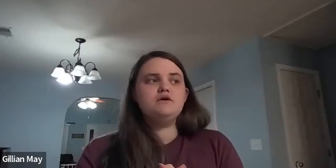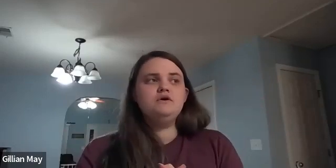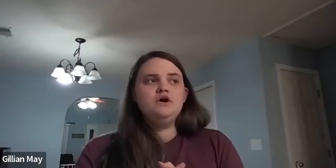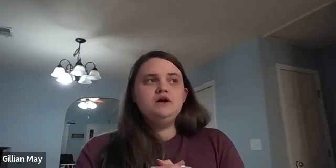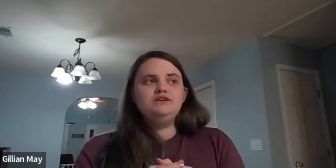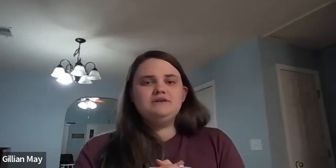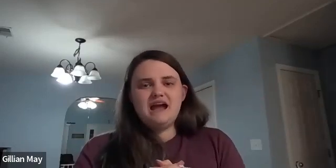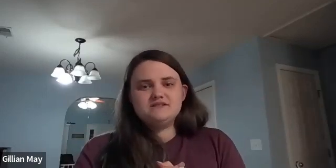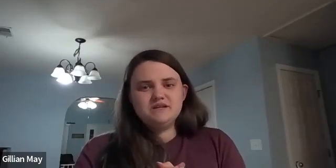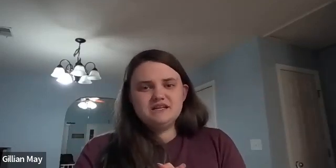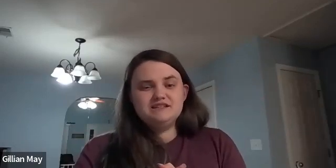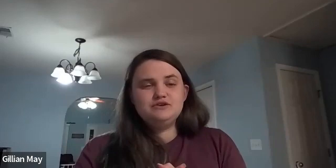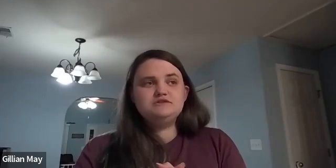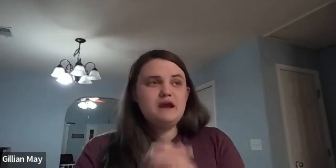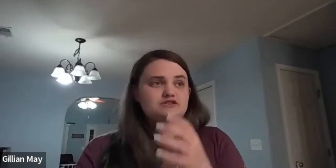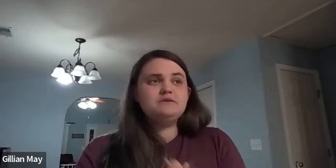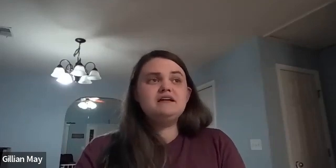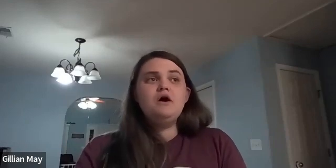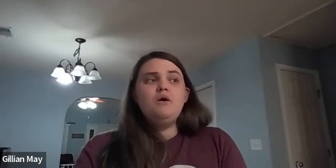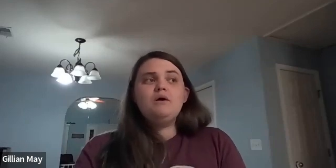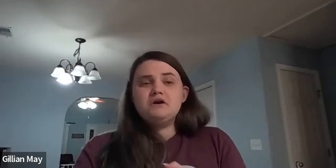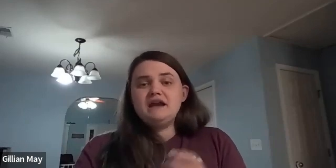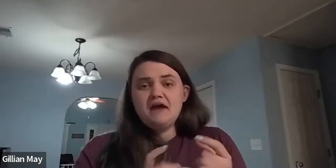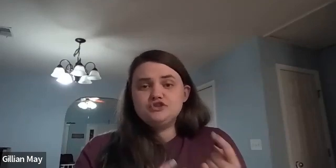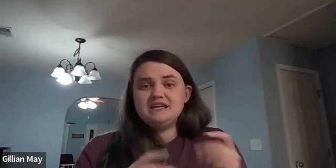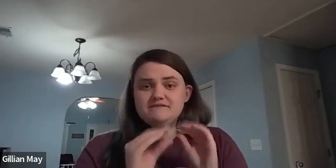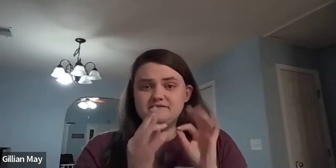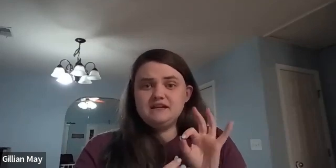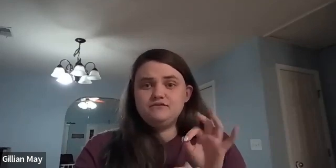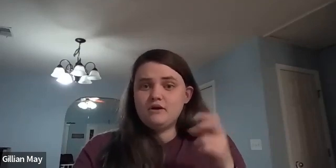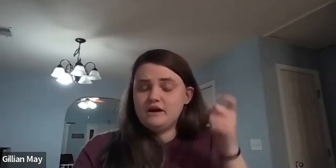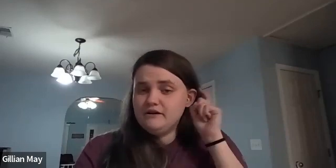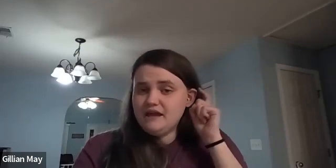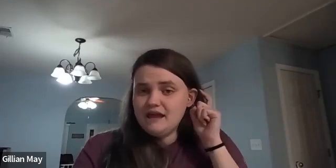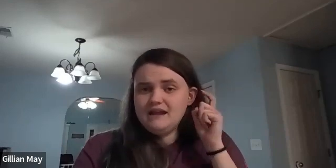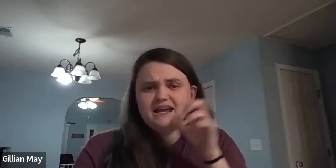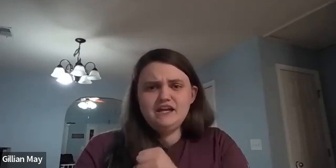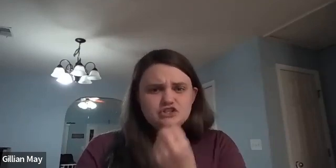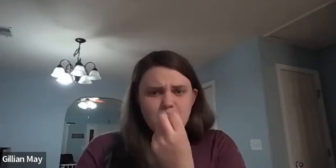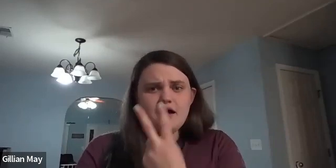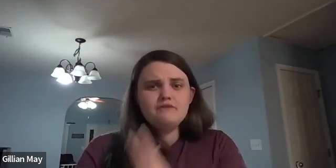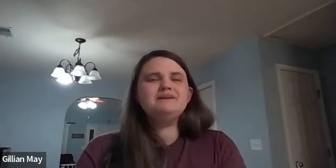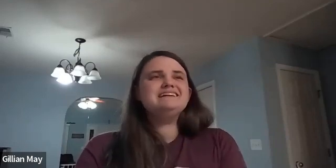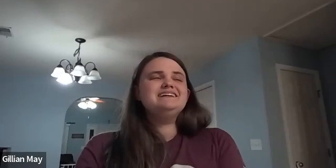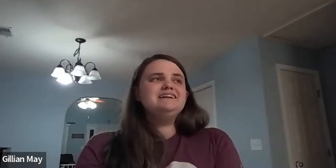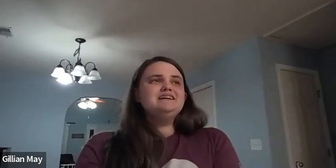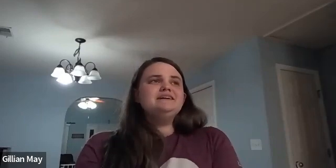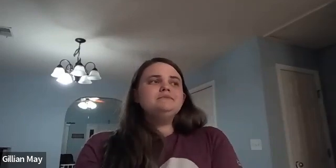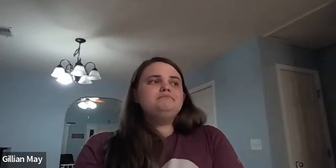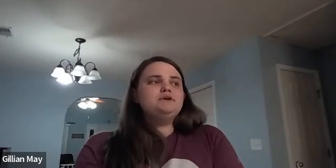so you can have some kids whose parents would be like, well, we're going to have her try to get fitted for a hearing aid at age 12. And I'm like, but